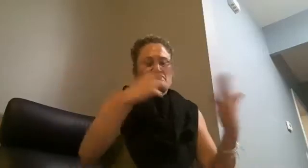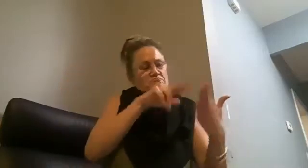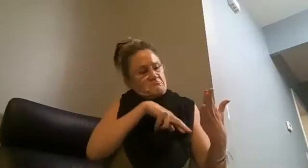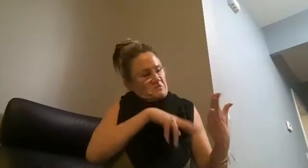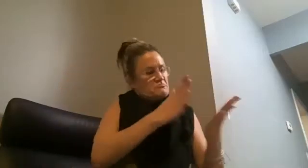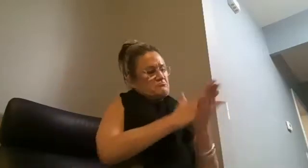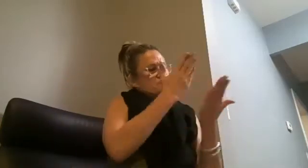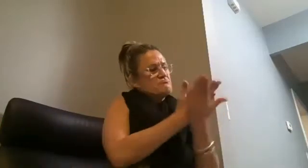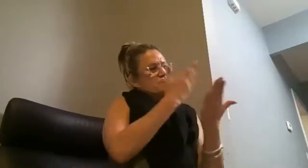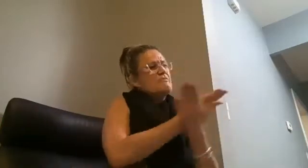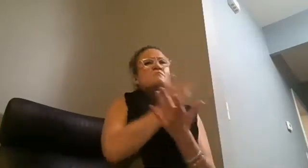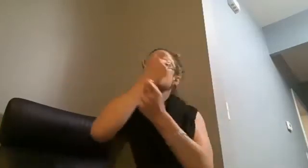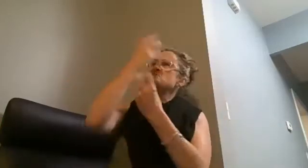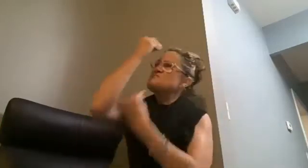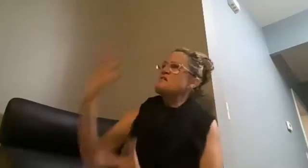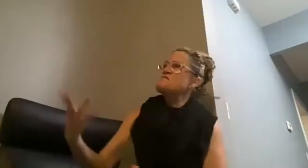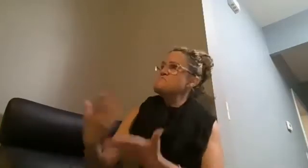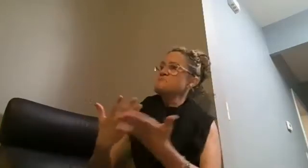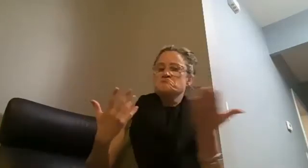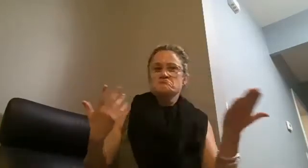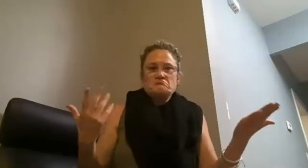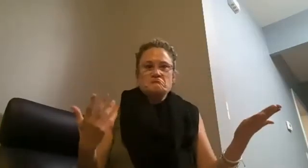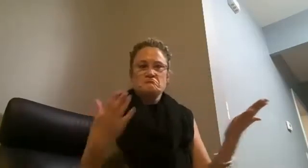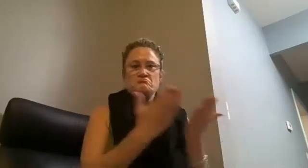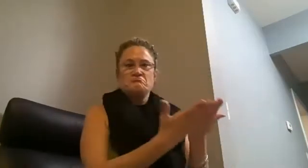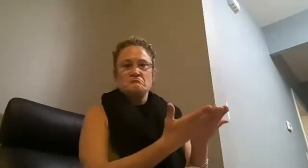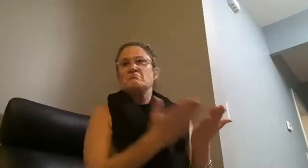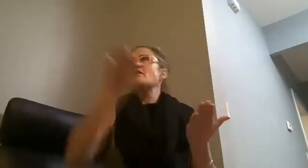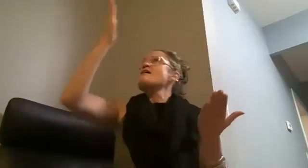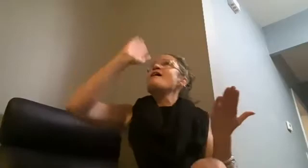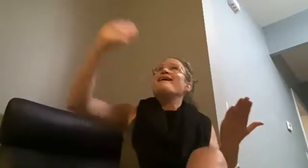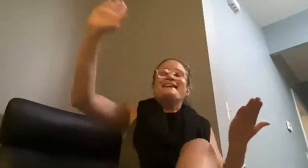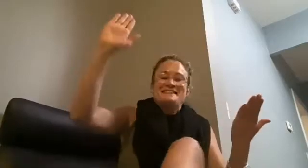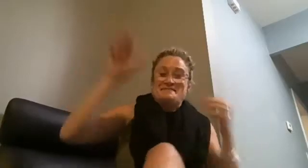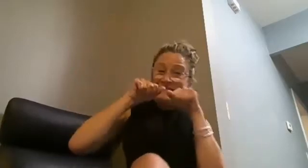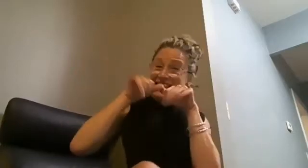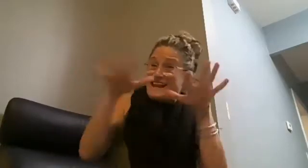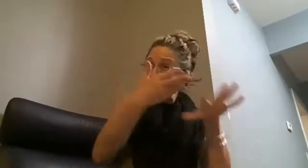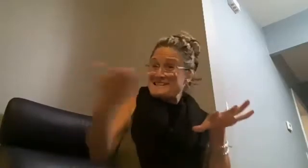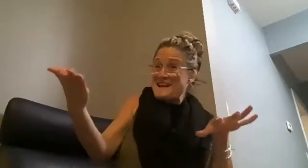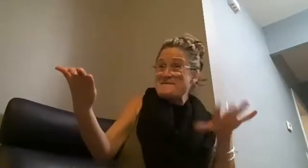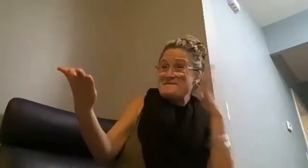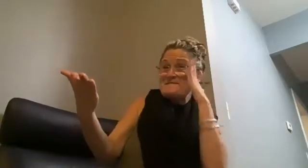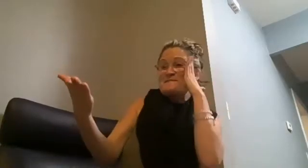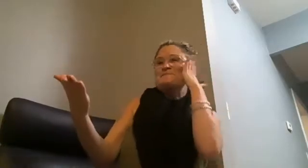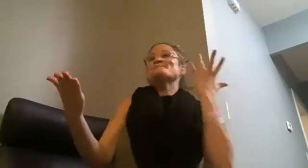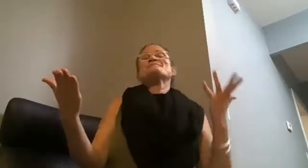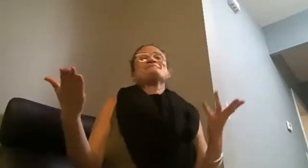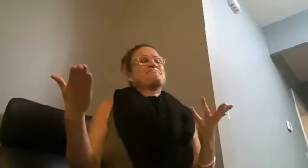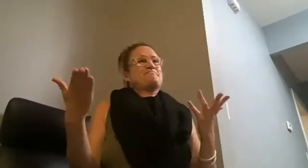something interesting to tell them. And God bless them. Either they feigned a lot of interest in this, or they were legitimately